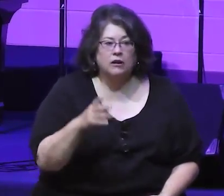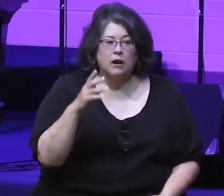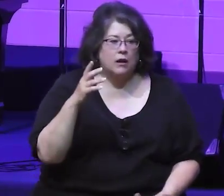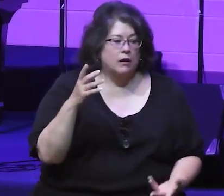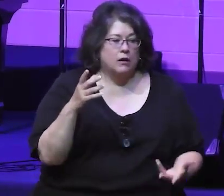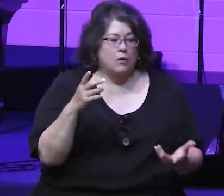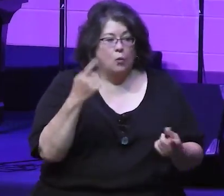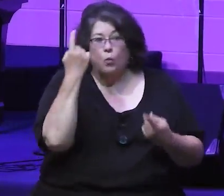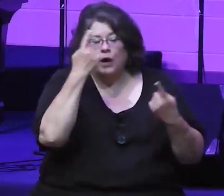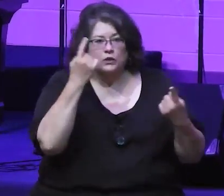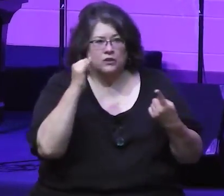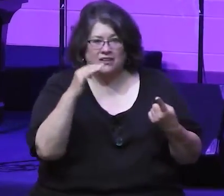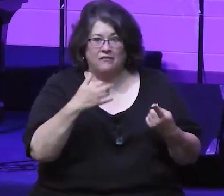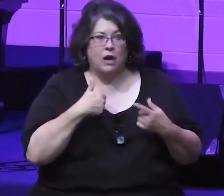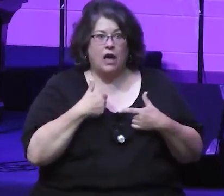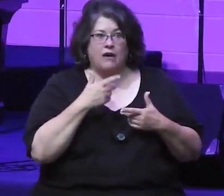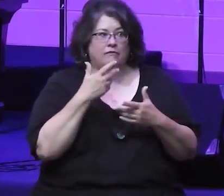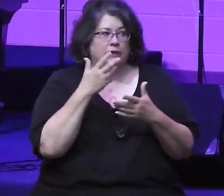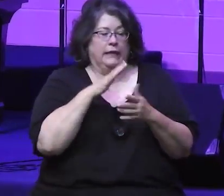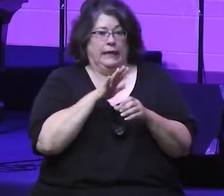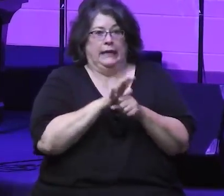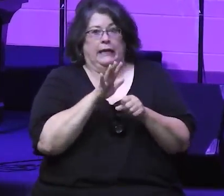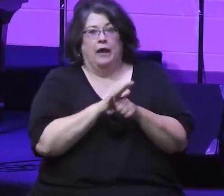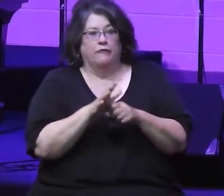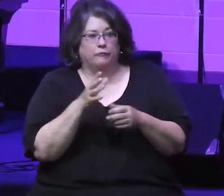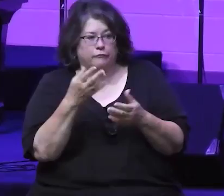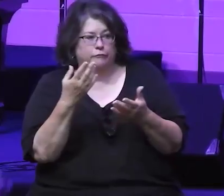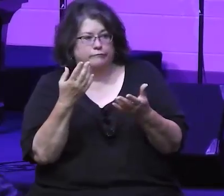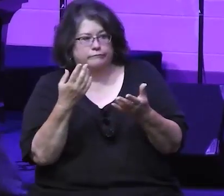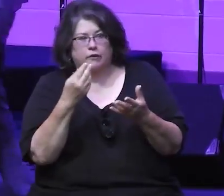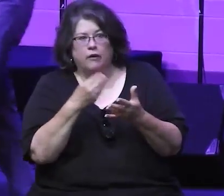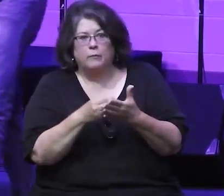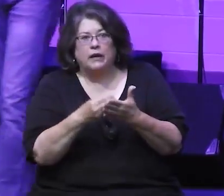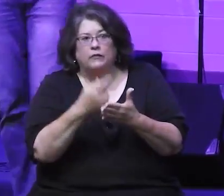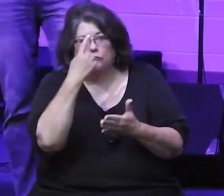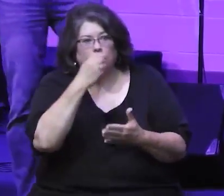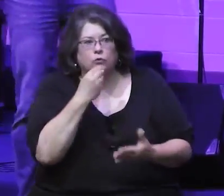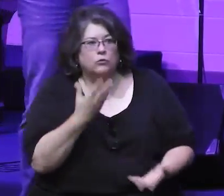from, unless I was backpacking or doing something dumb on an adventure camp.